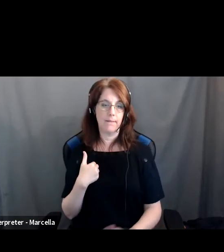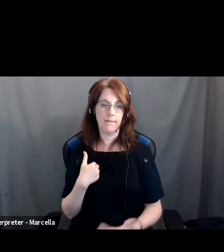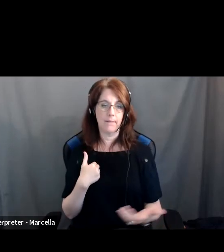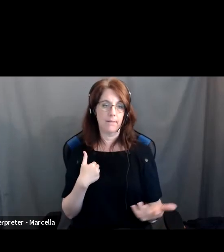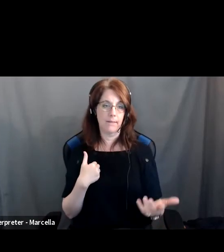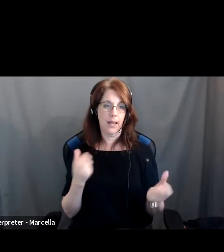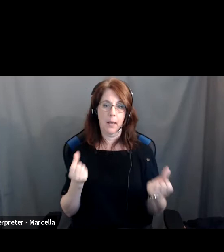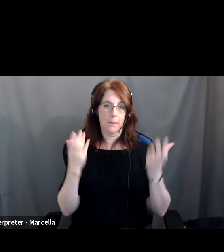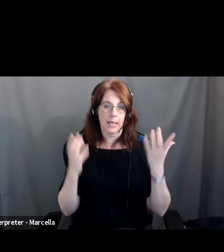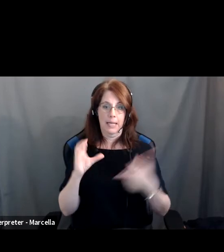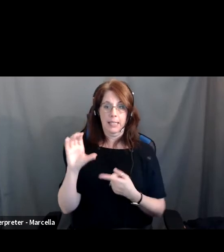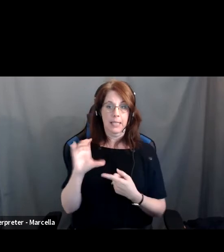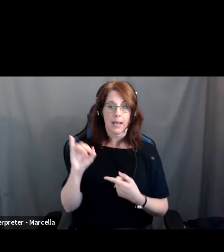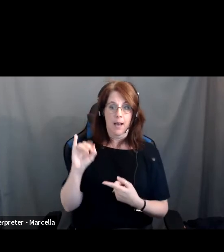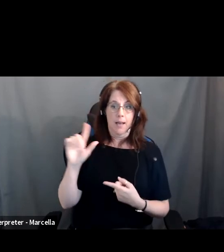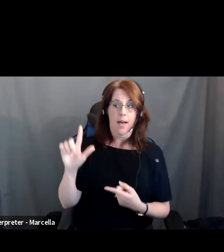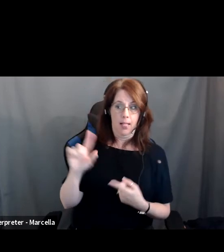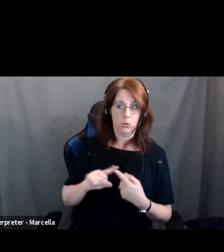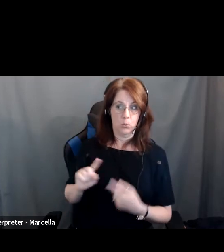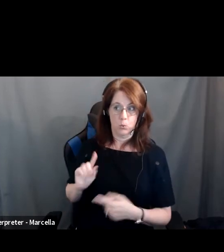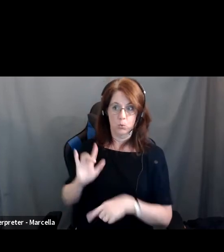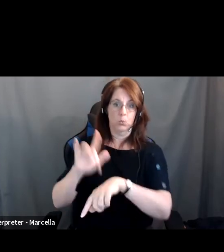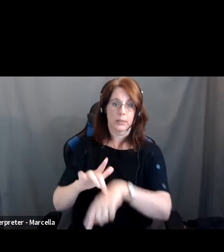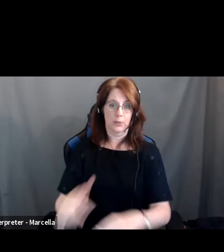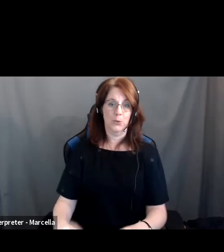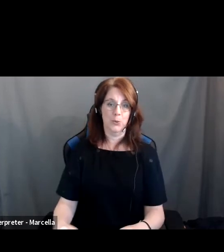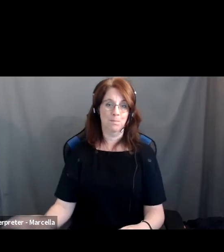very many CILs to get to.